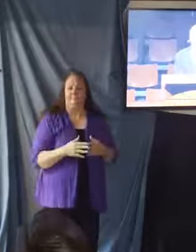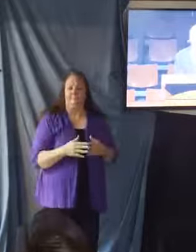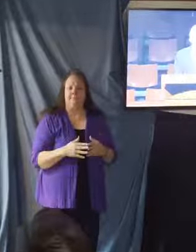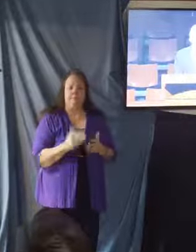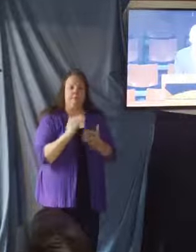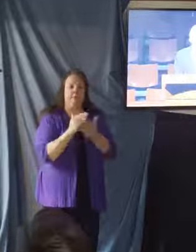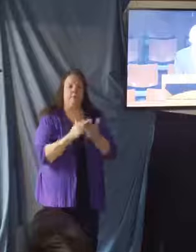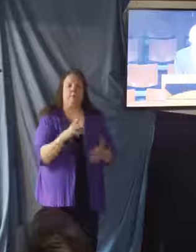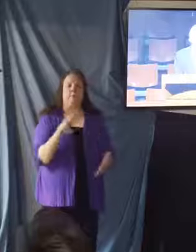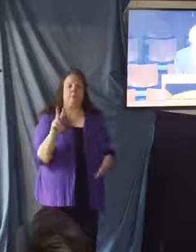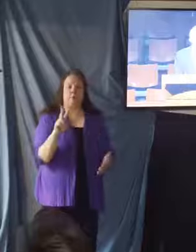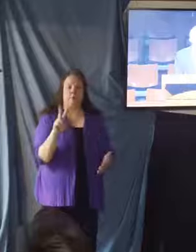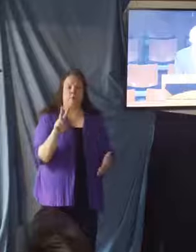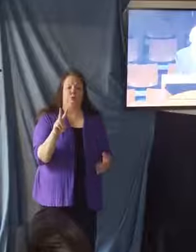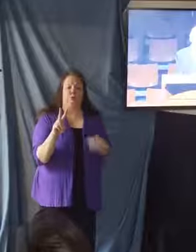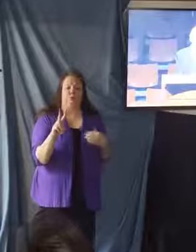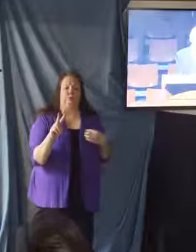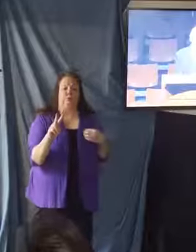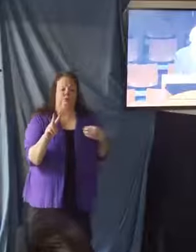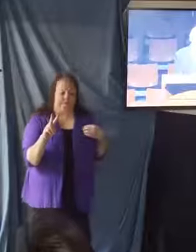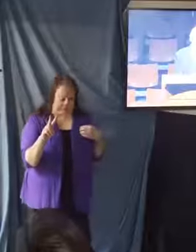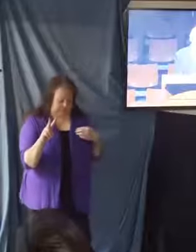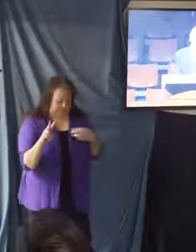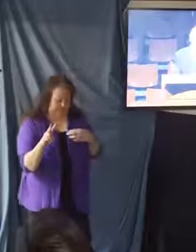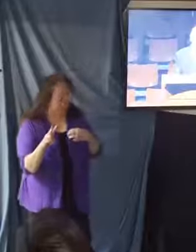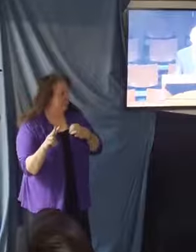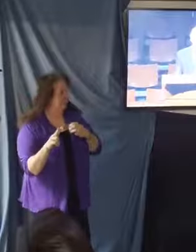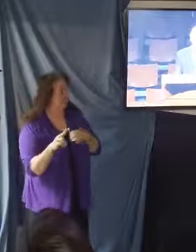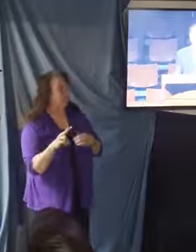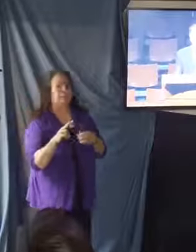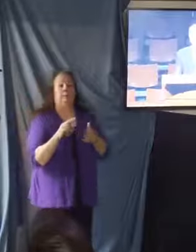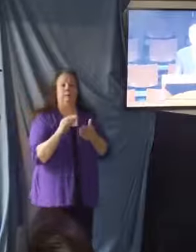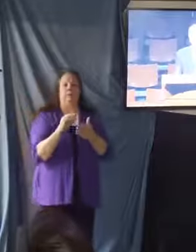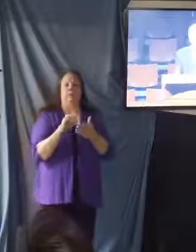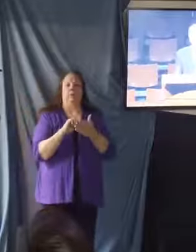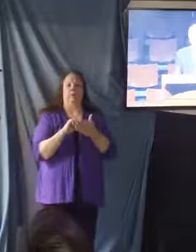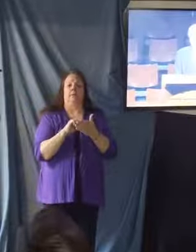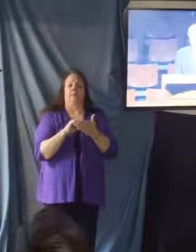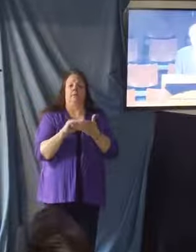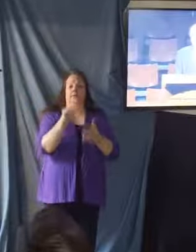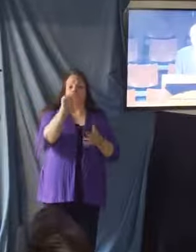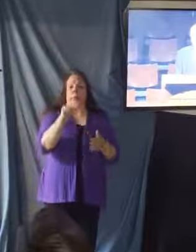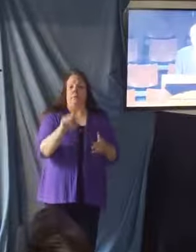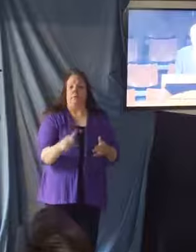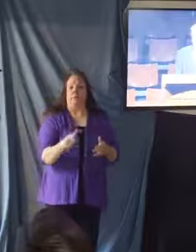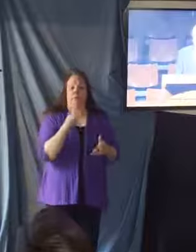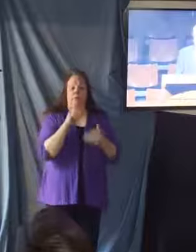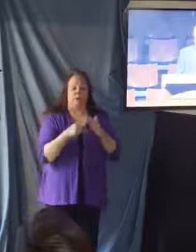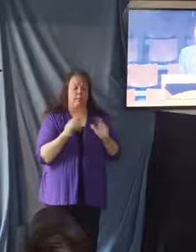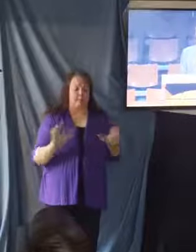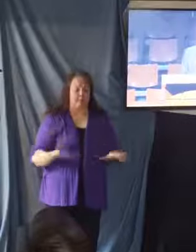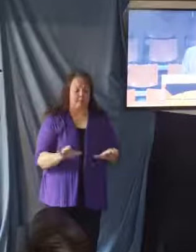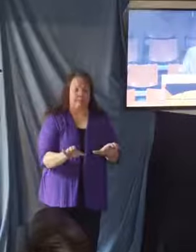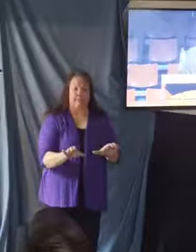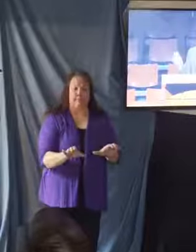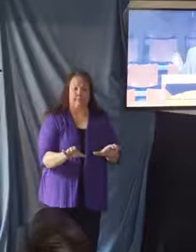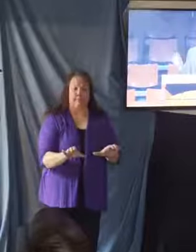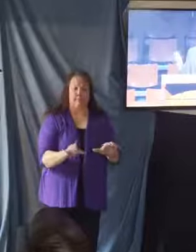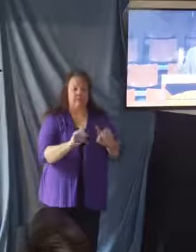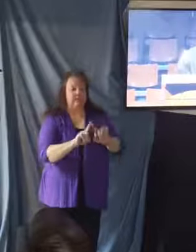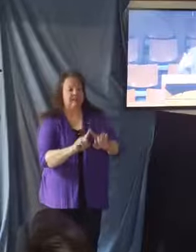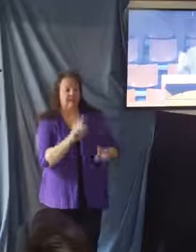in chapter 2 particularly, we have looked at this, the first 10 verses talked about conduct for people,